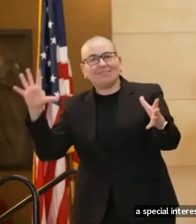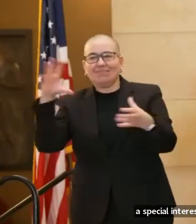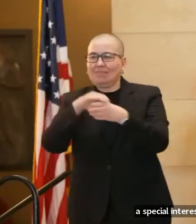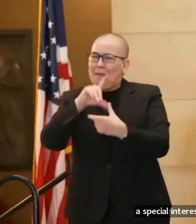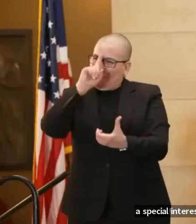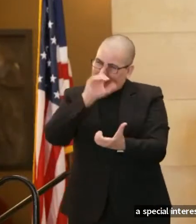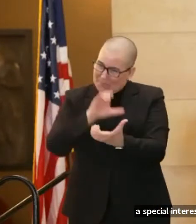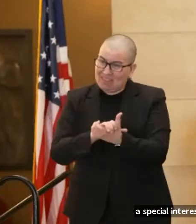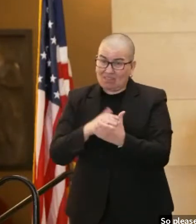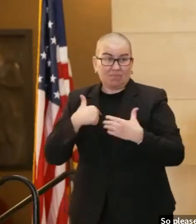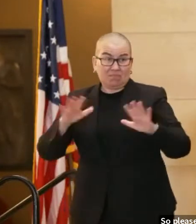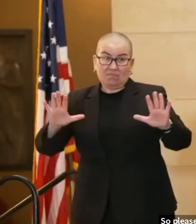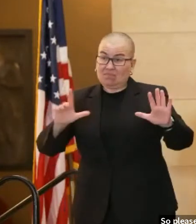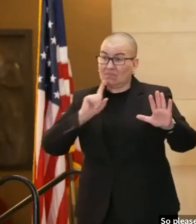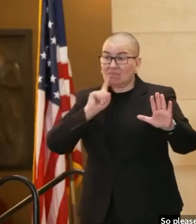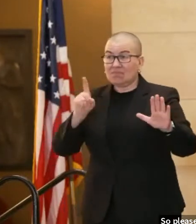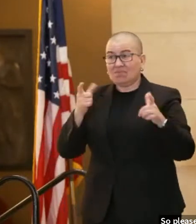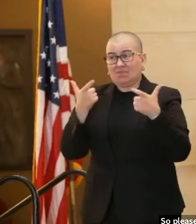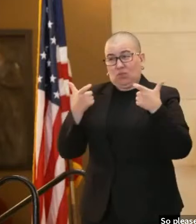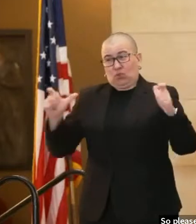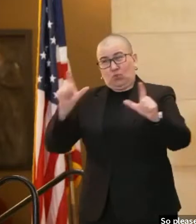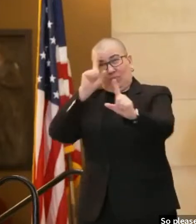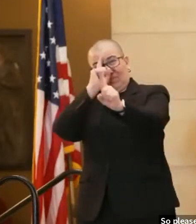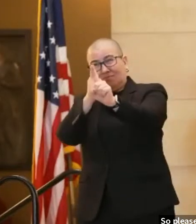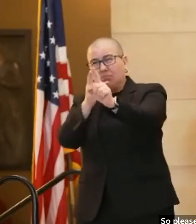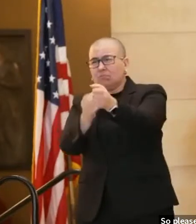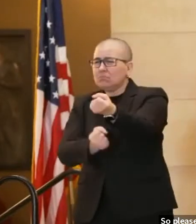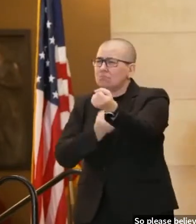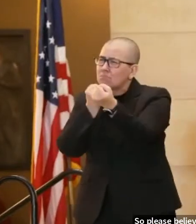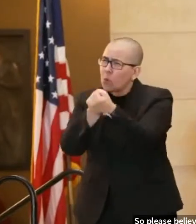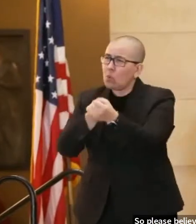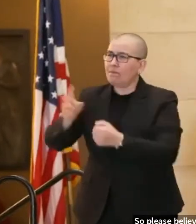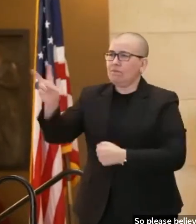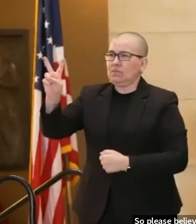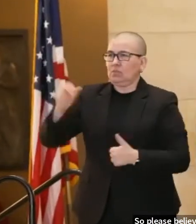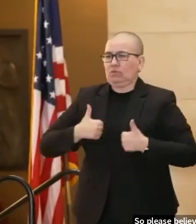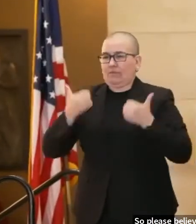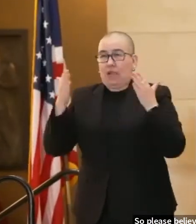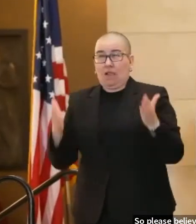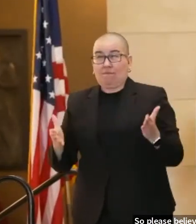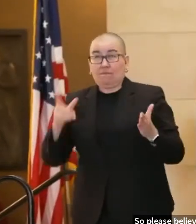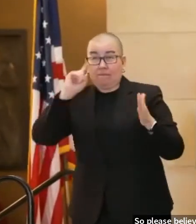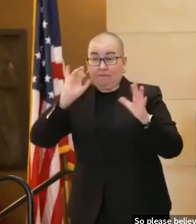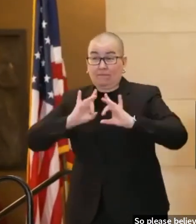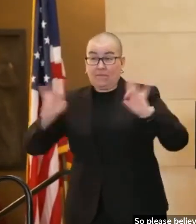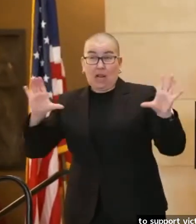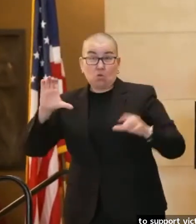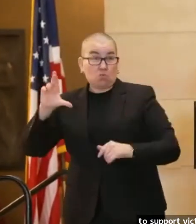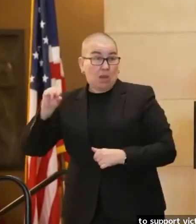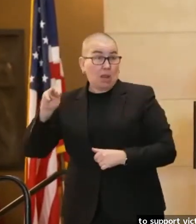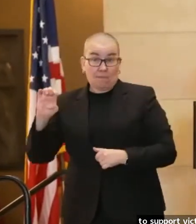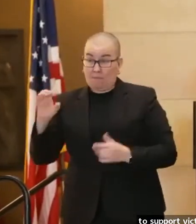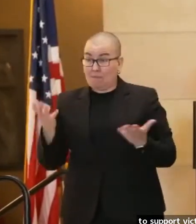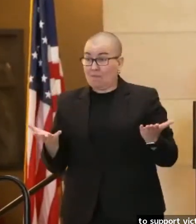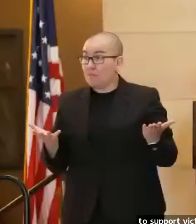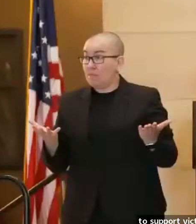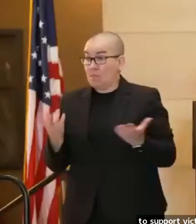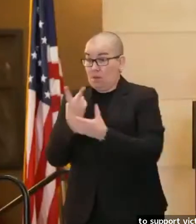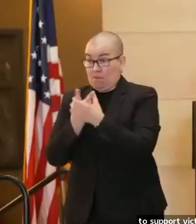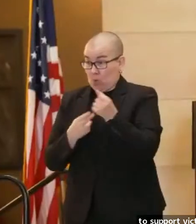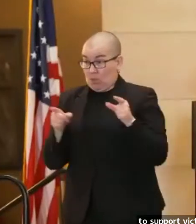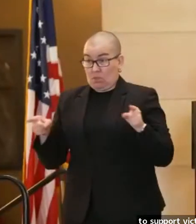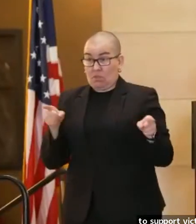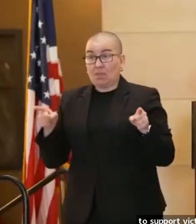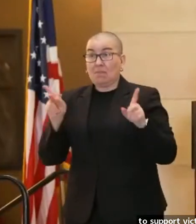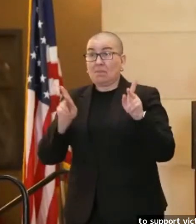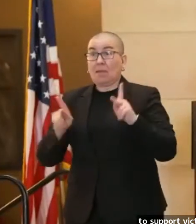this larger effort to support victims and survivors of violent crimes is both a public health